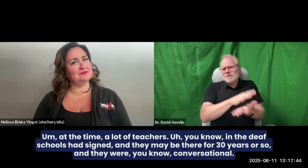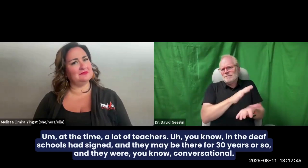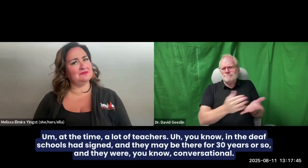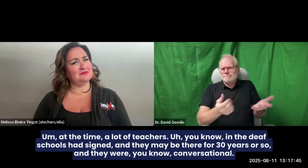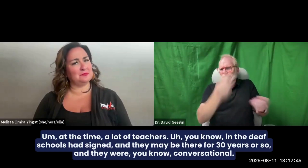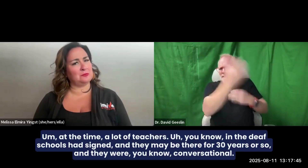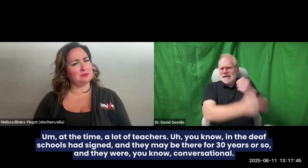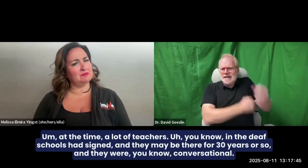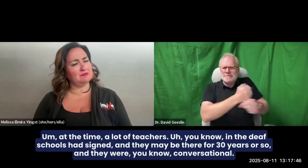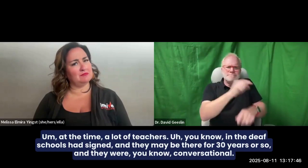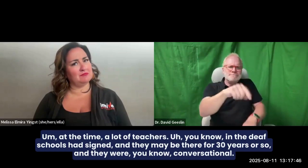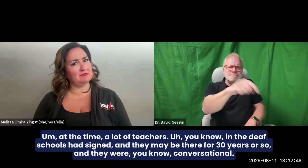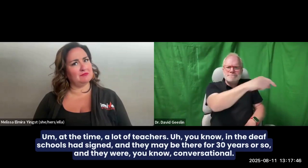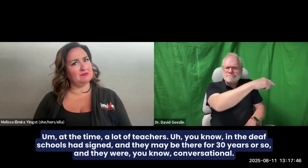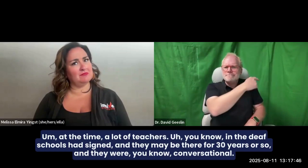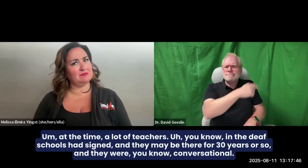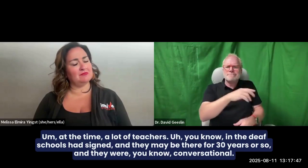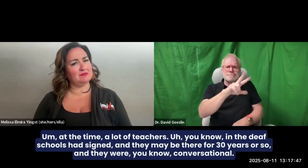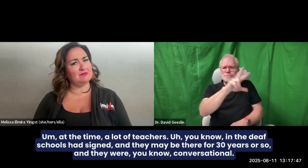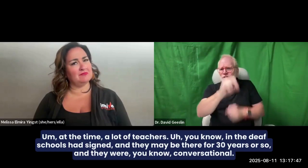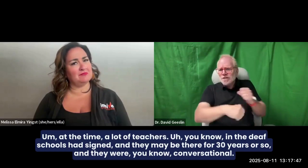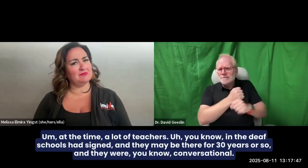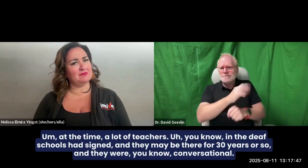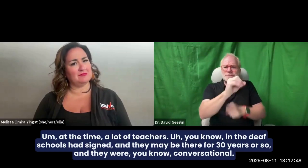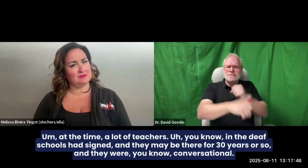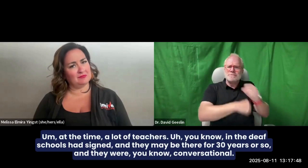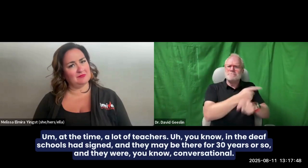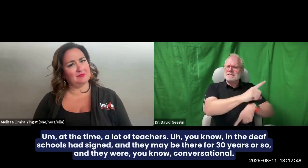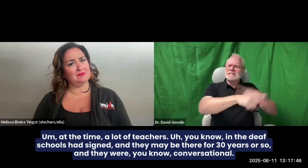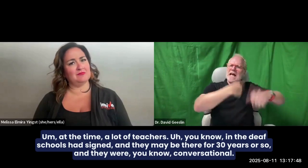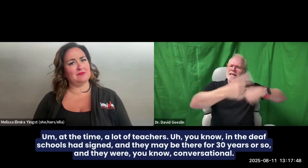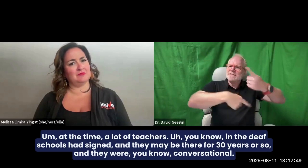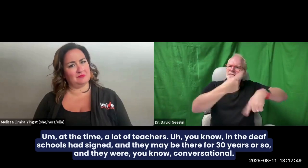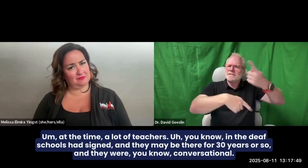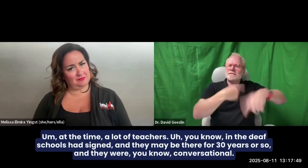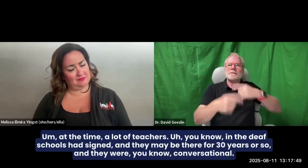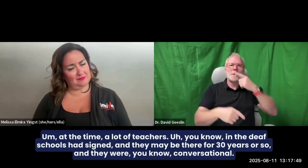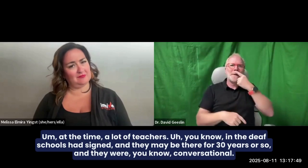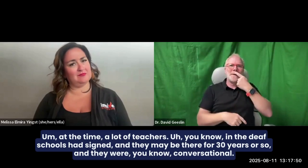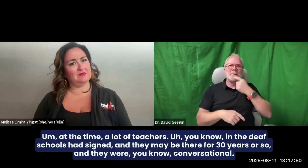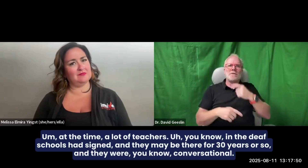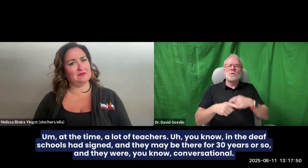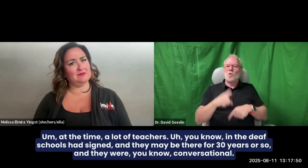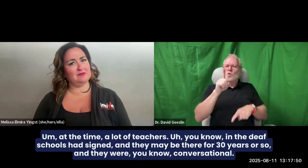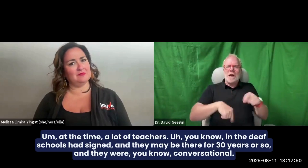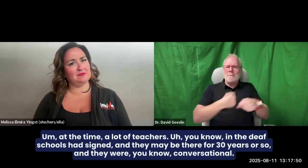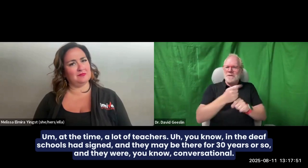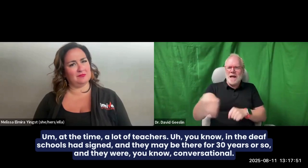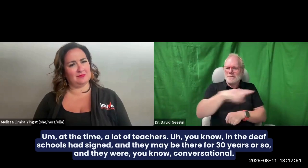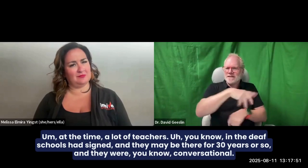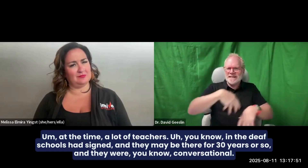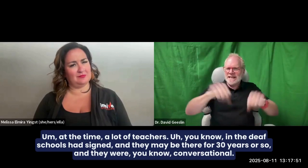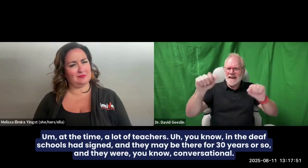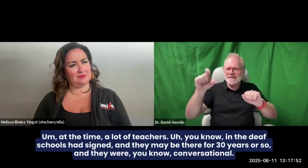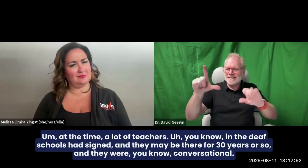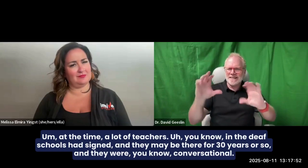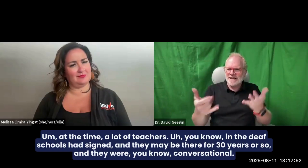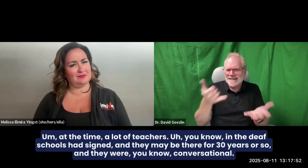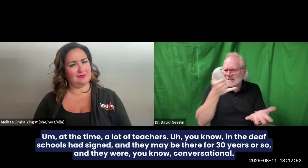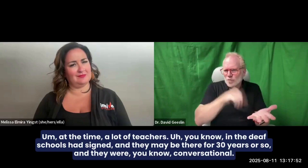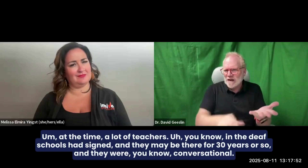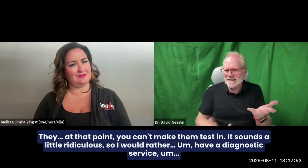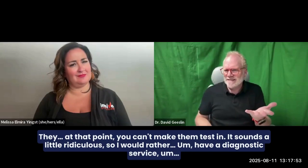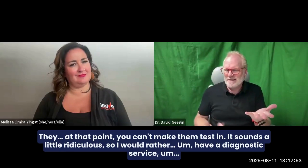lot of teachers, in the deaf schools had signed and they may be there for 30 years or so, and they were,